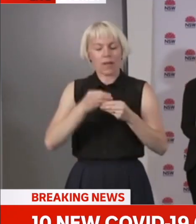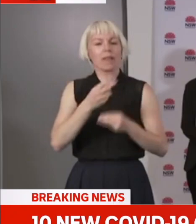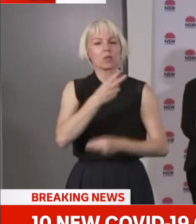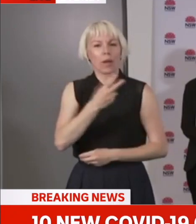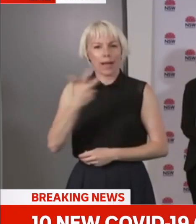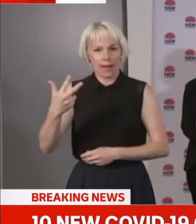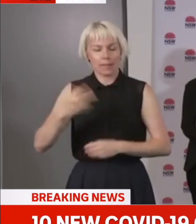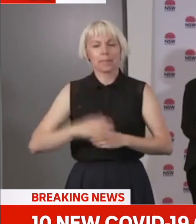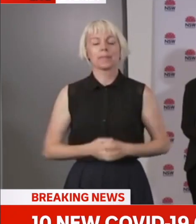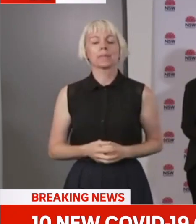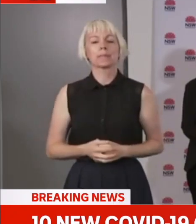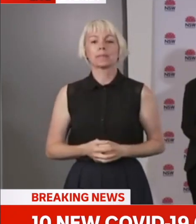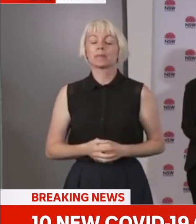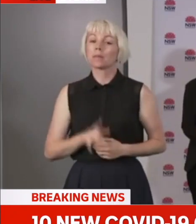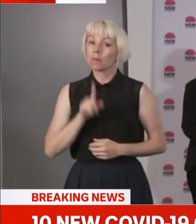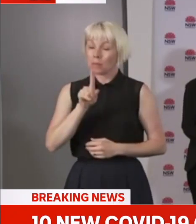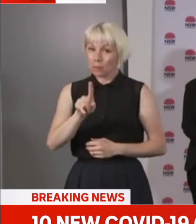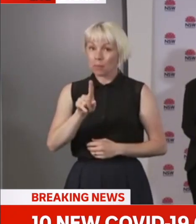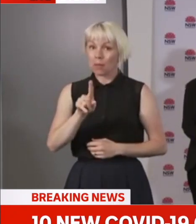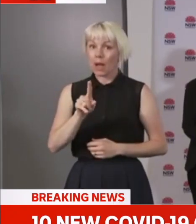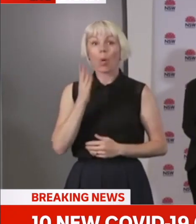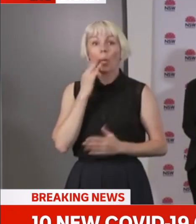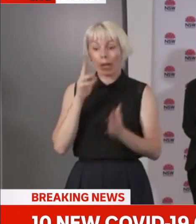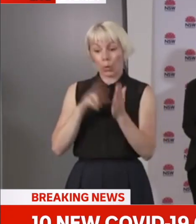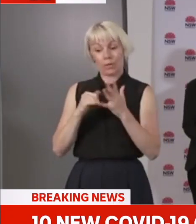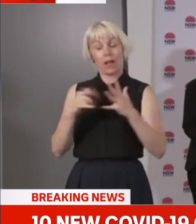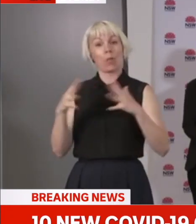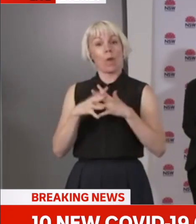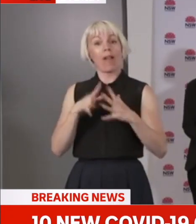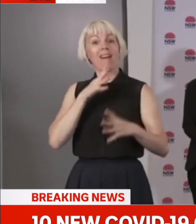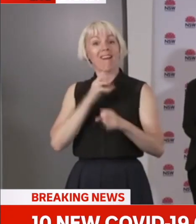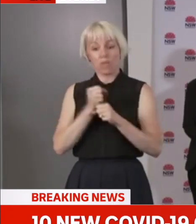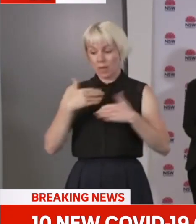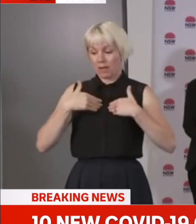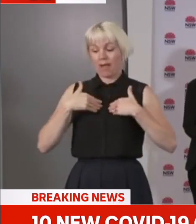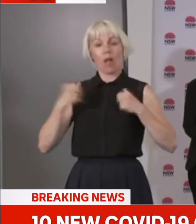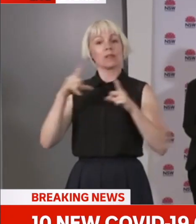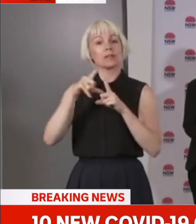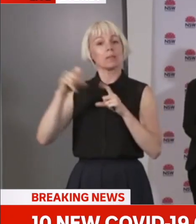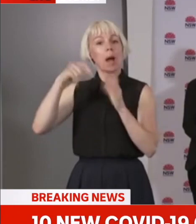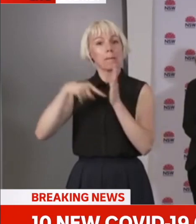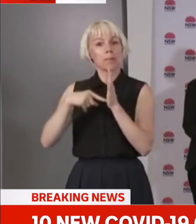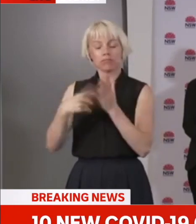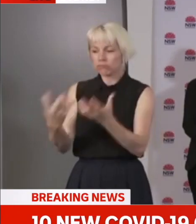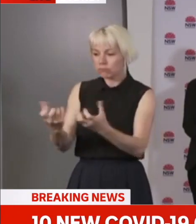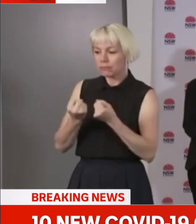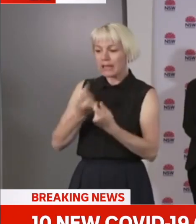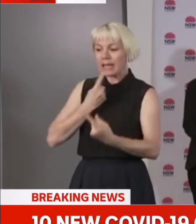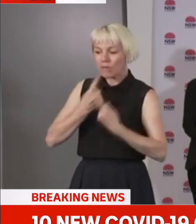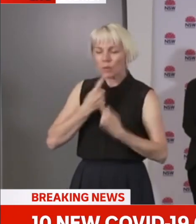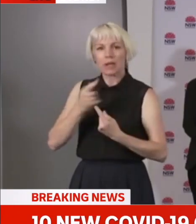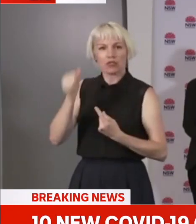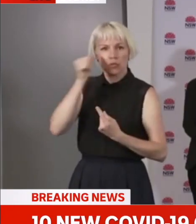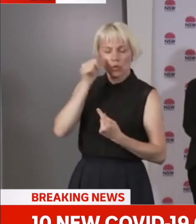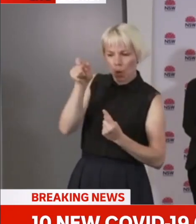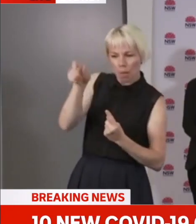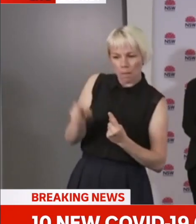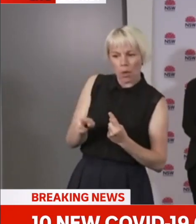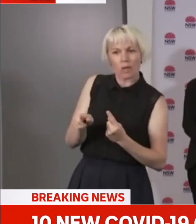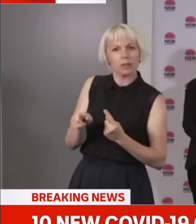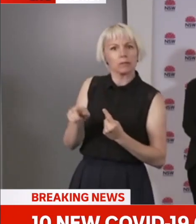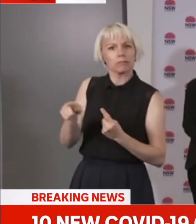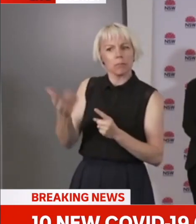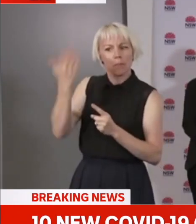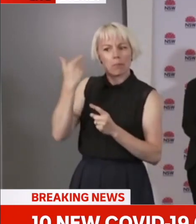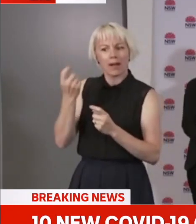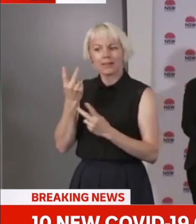community and to everybody that as soon as health gets information about a venue or about someone who's acquired this disease who may have